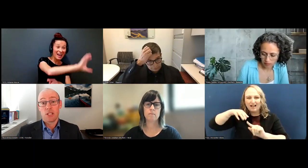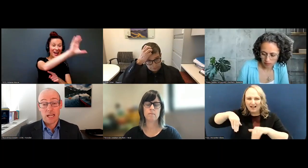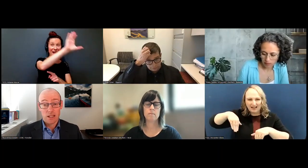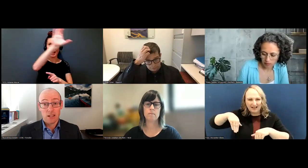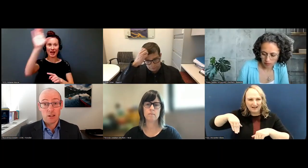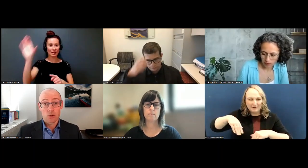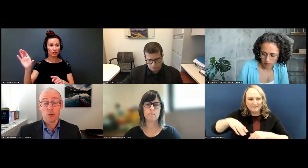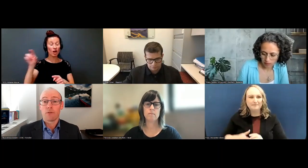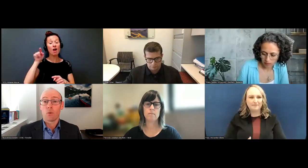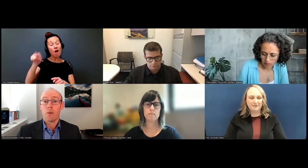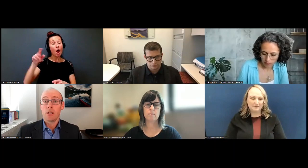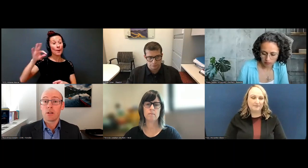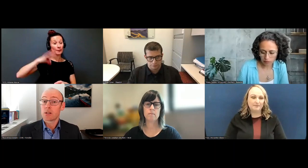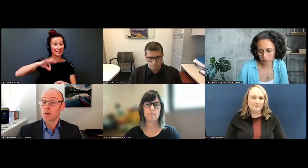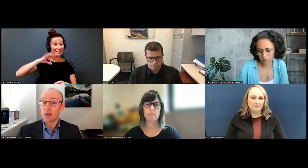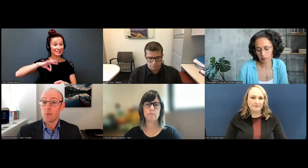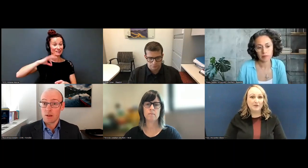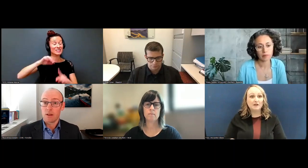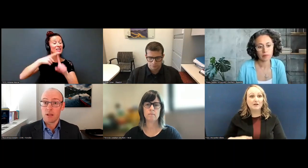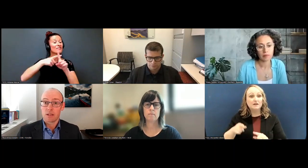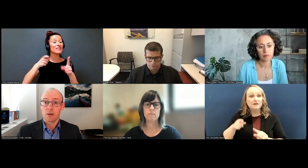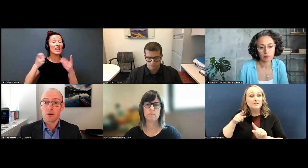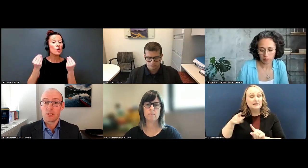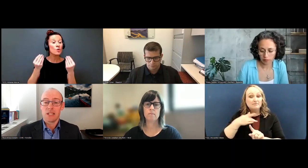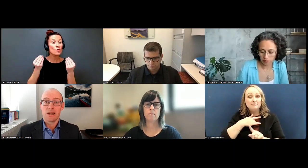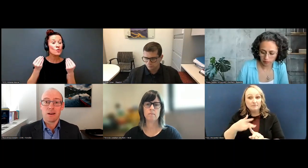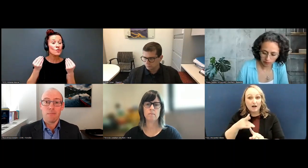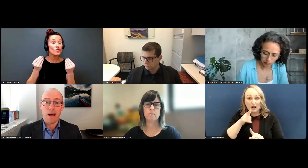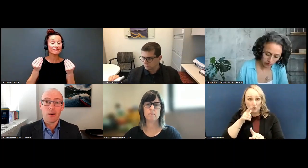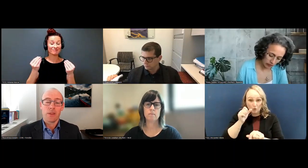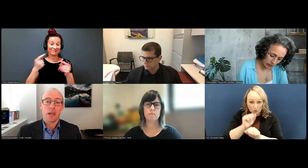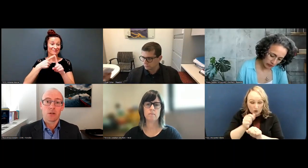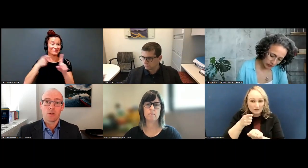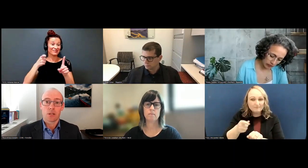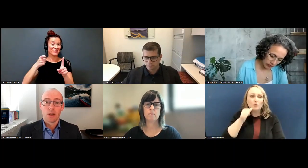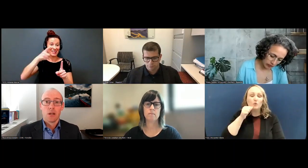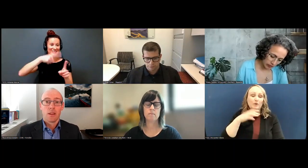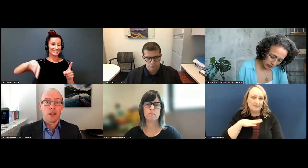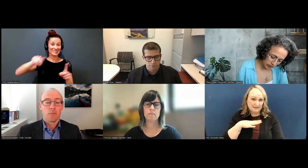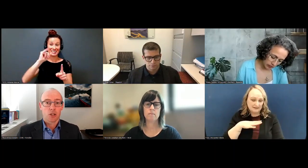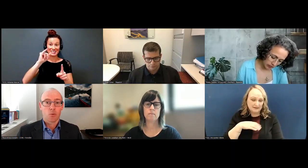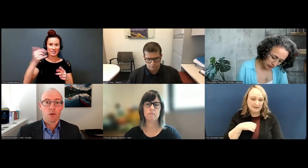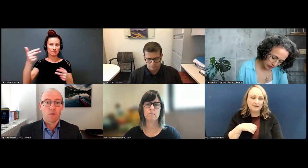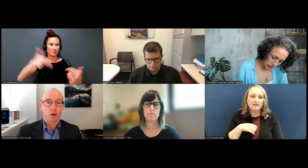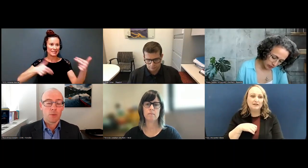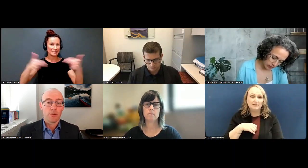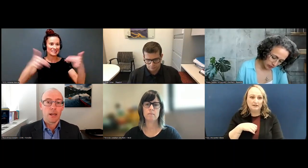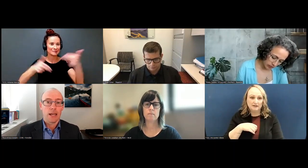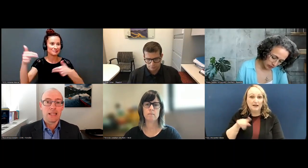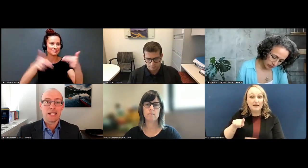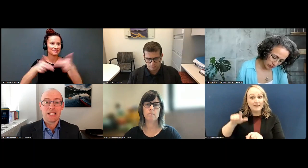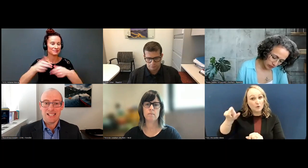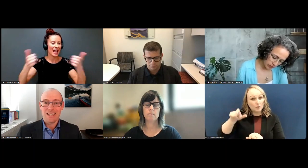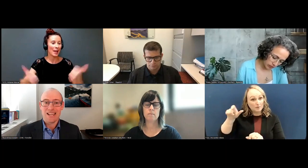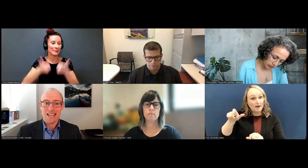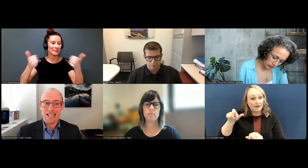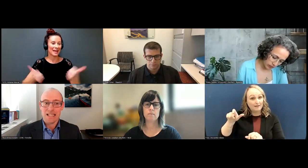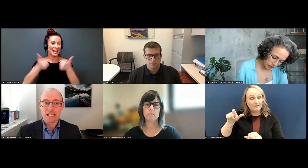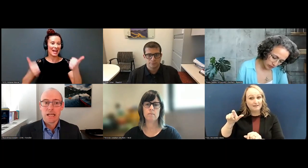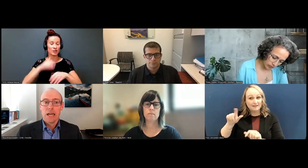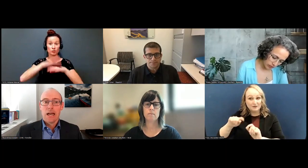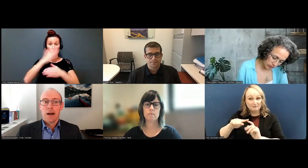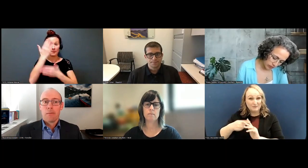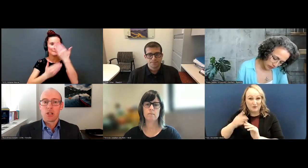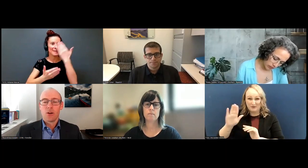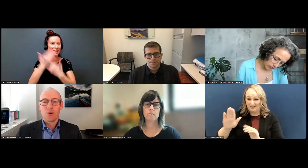is particularly true for women, and certainly one of the things that was seen in Quebec when they introduced their much more affordable plan in the